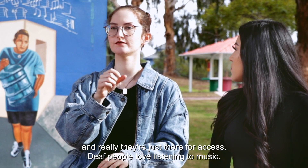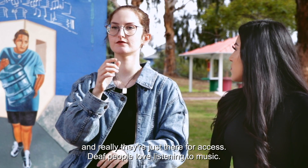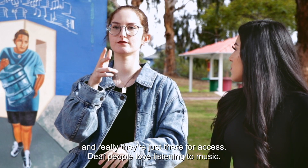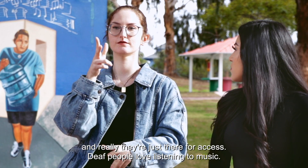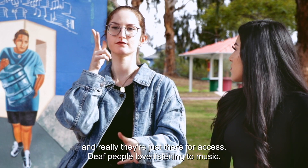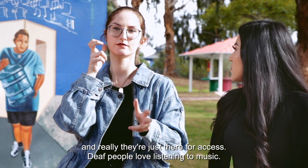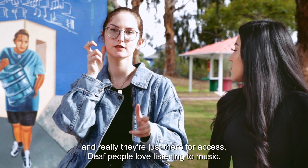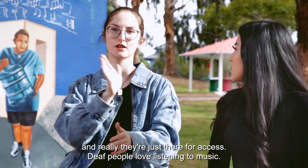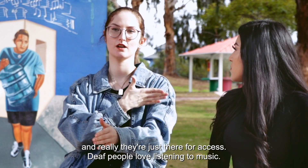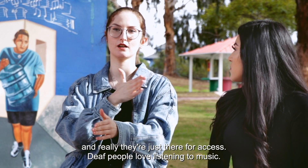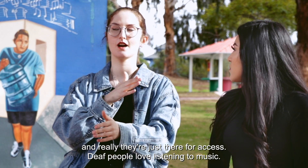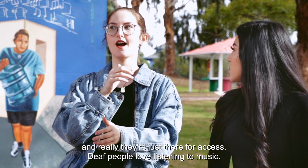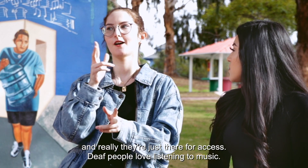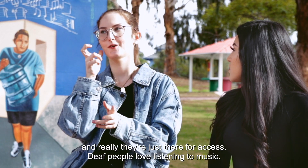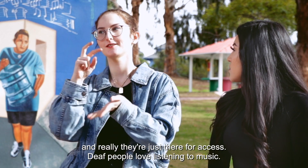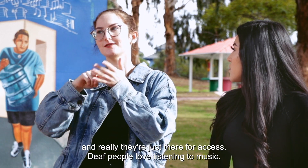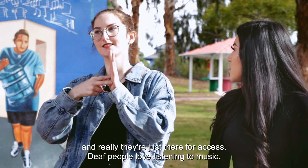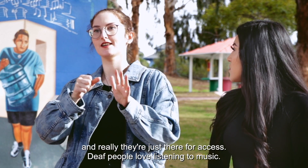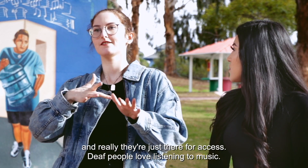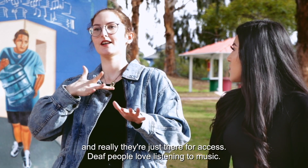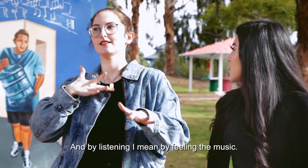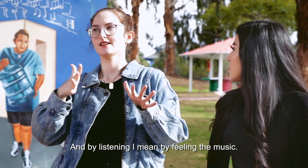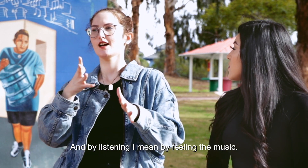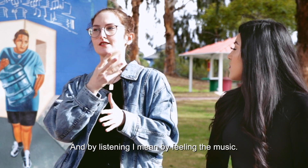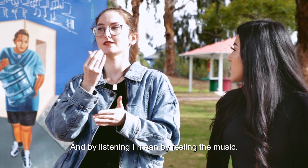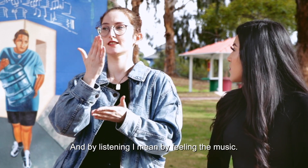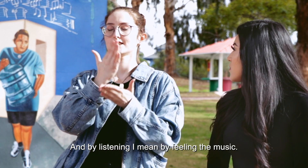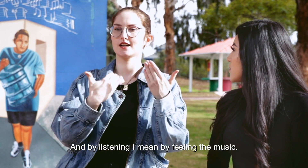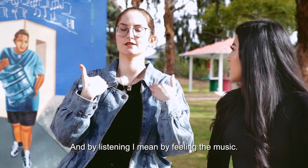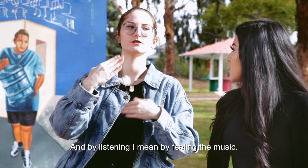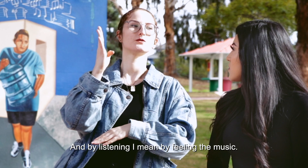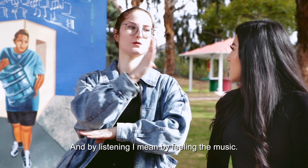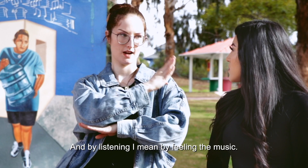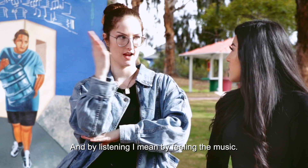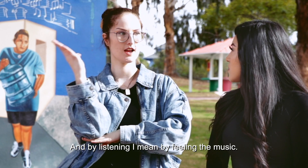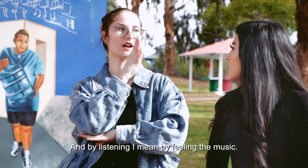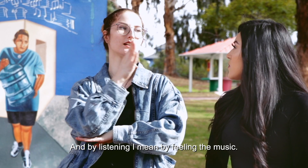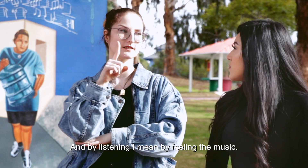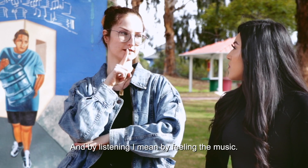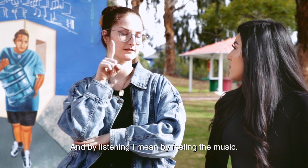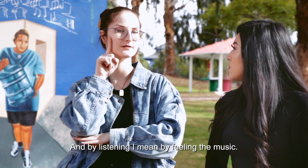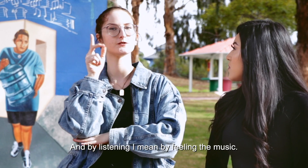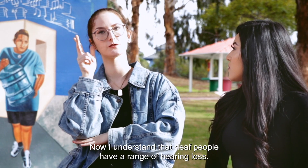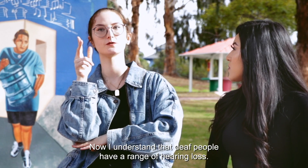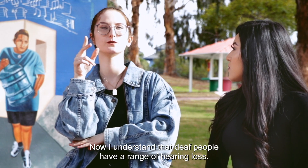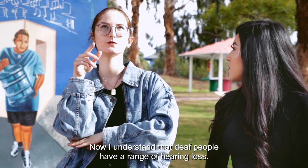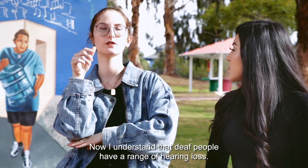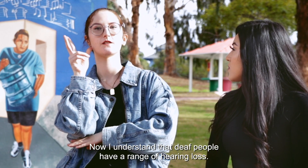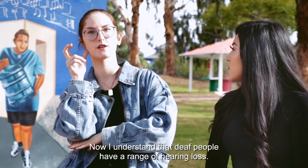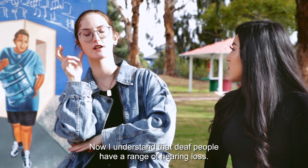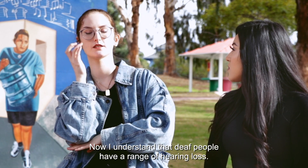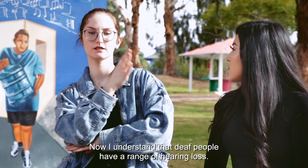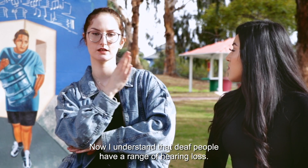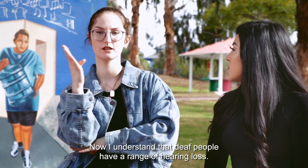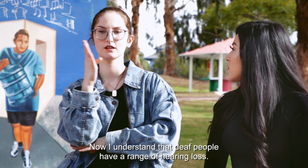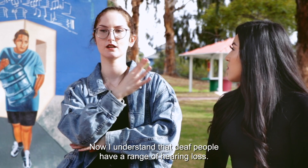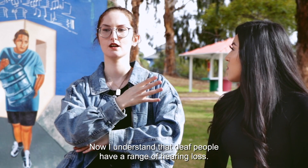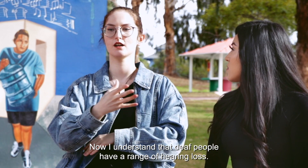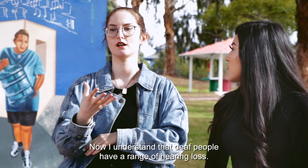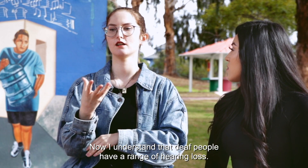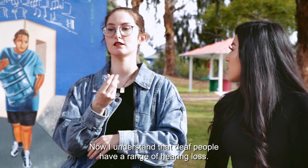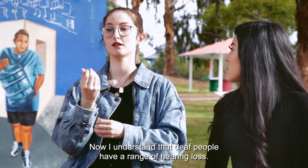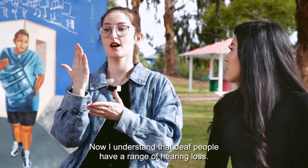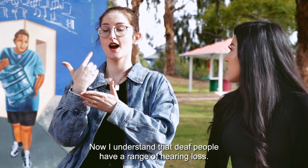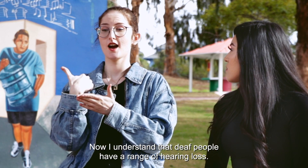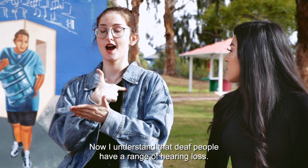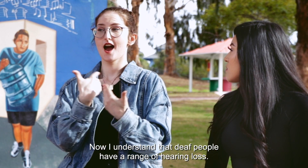Deaf people love listening to music, and by listening I mean by feeling the music. Now understand that deaf